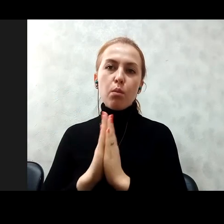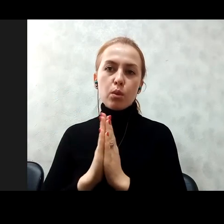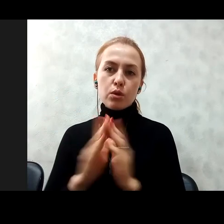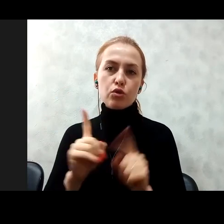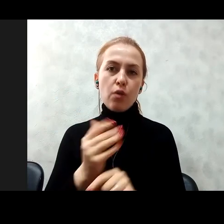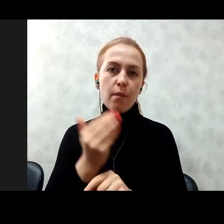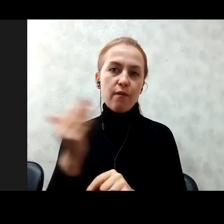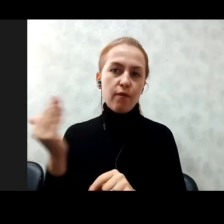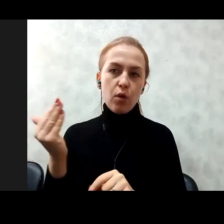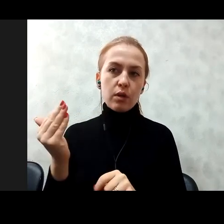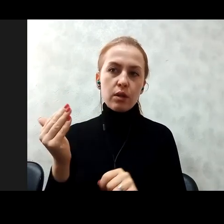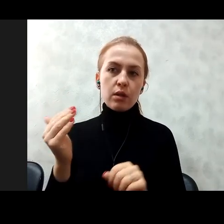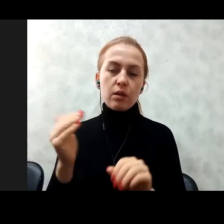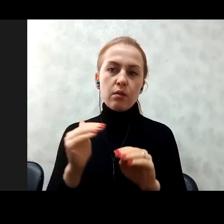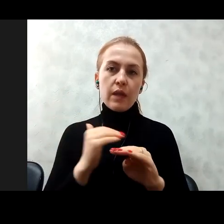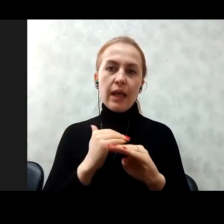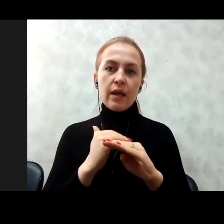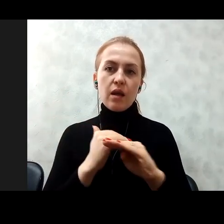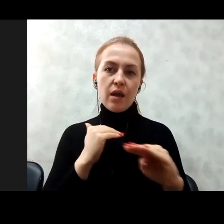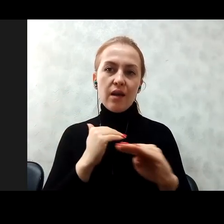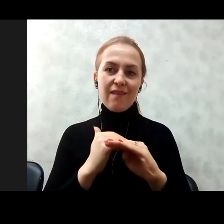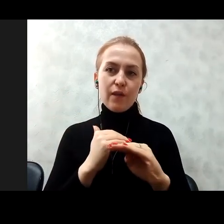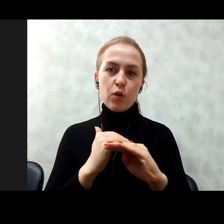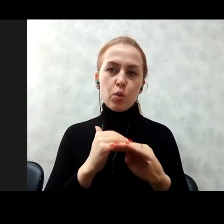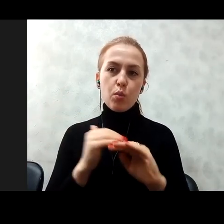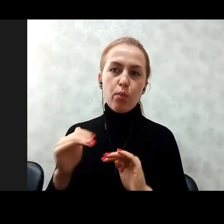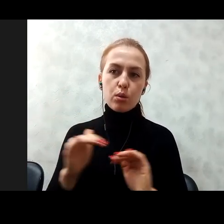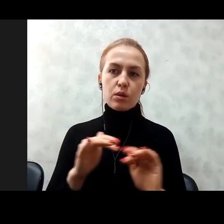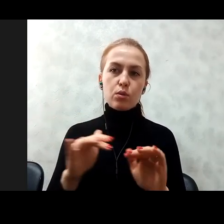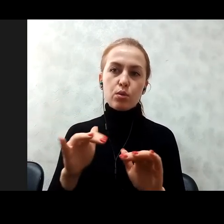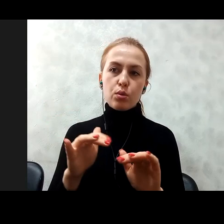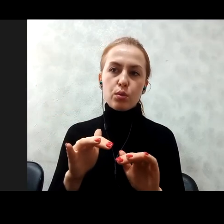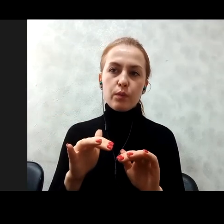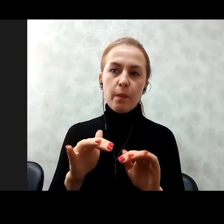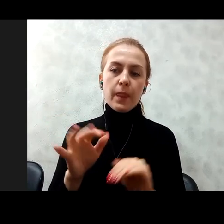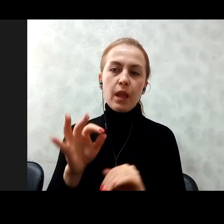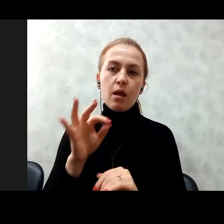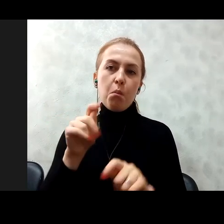they would apply this expedited procedure if need be.